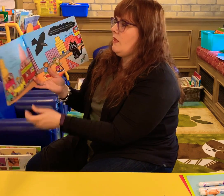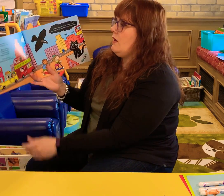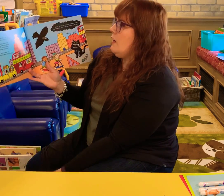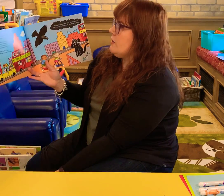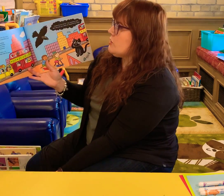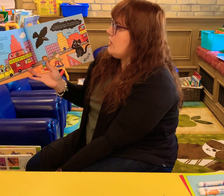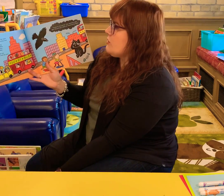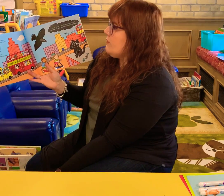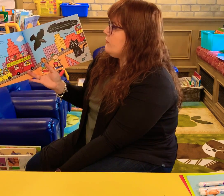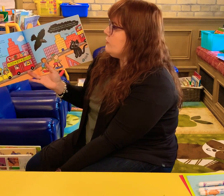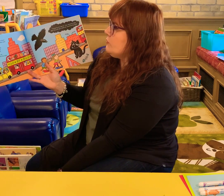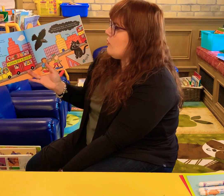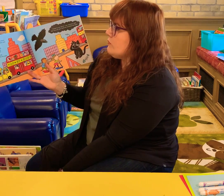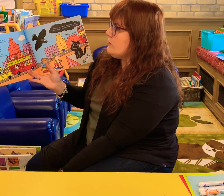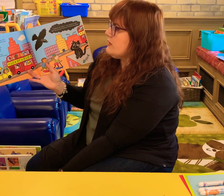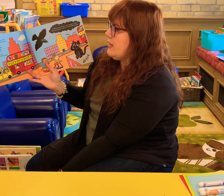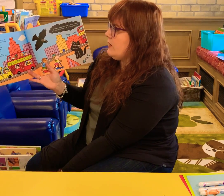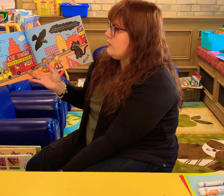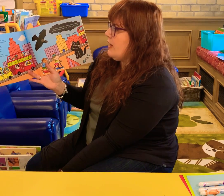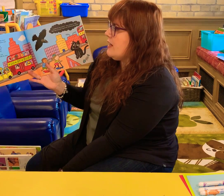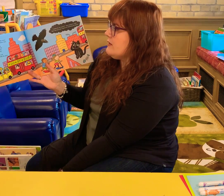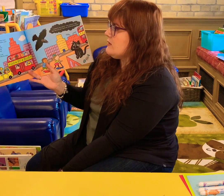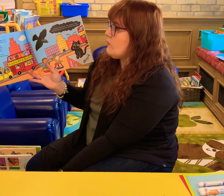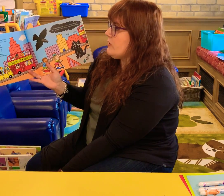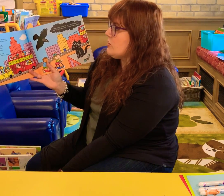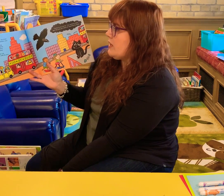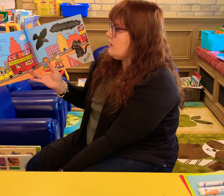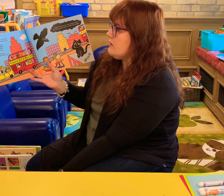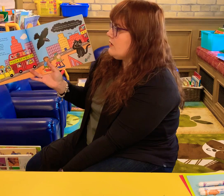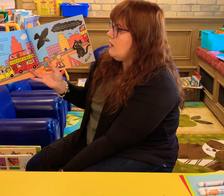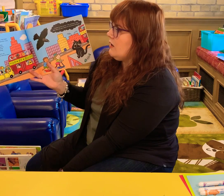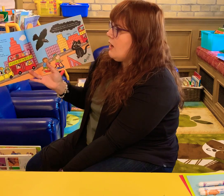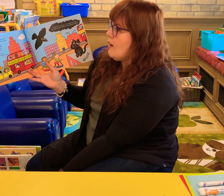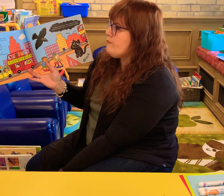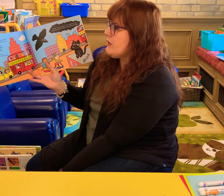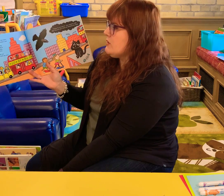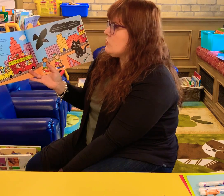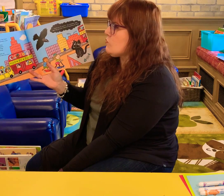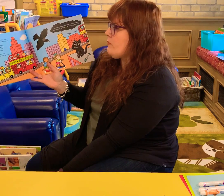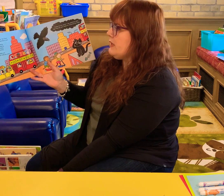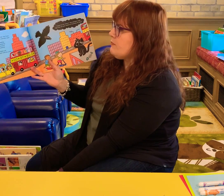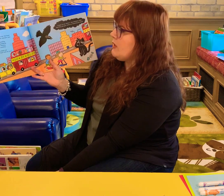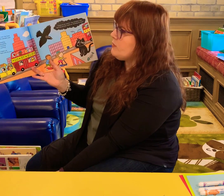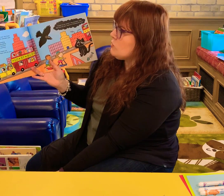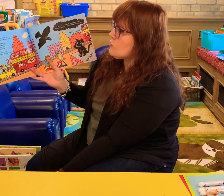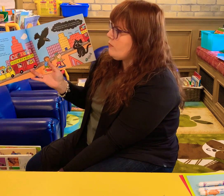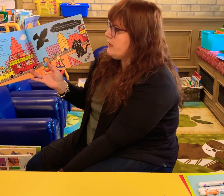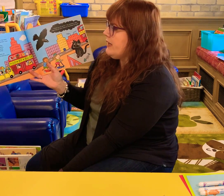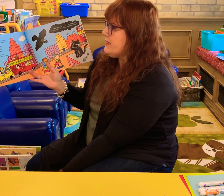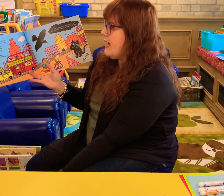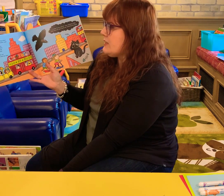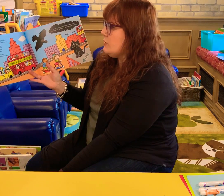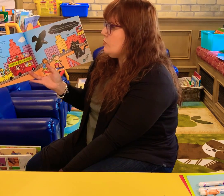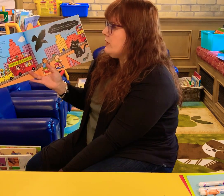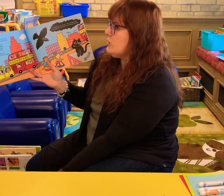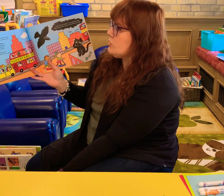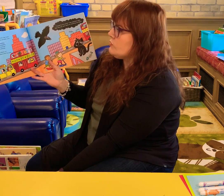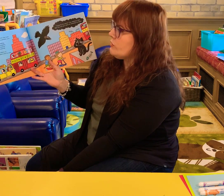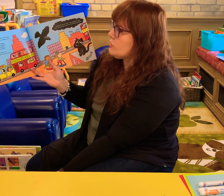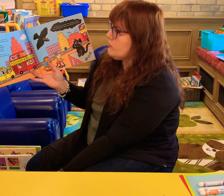The jackdaw flew over the town, and this is what the jackdaw saw. Buses rumbling, people grumbling, a taxi hooting, children shooting,